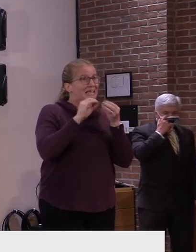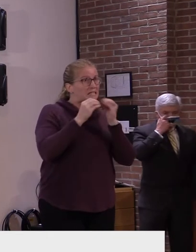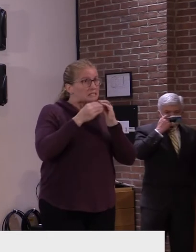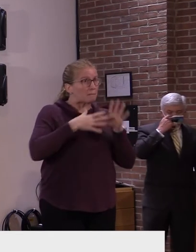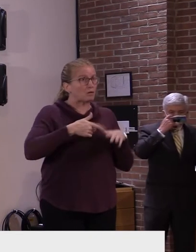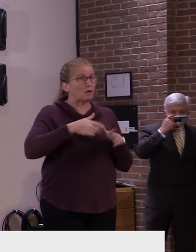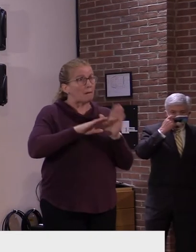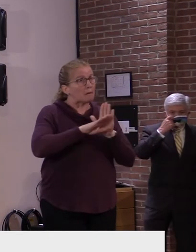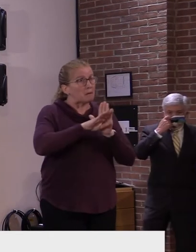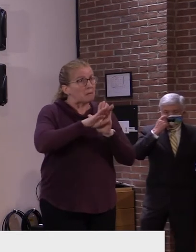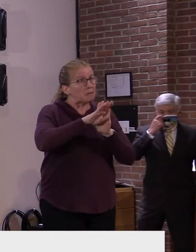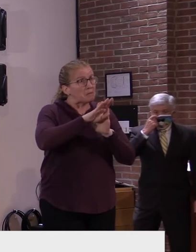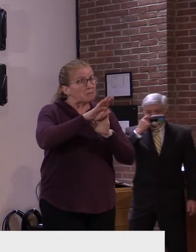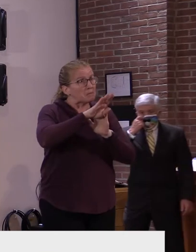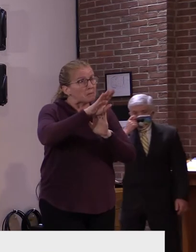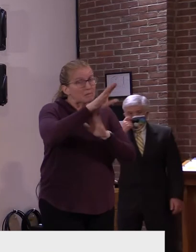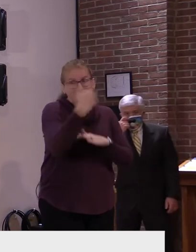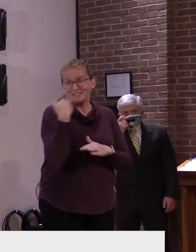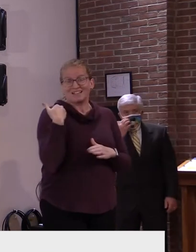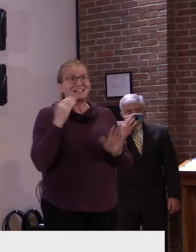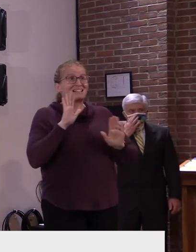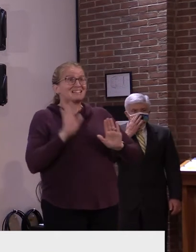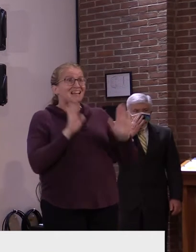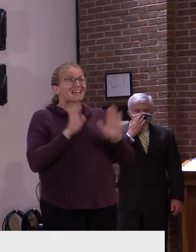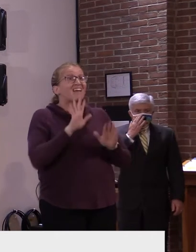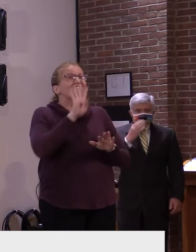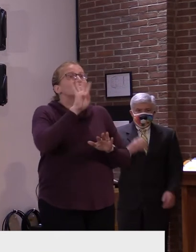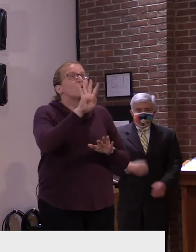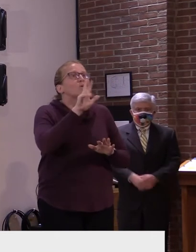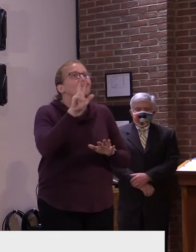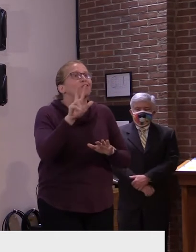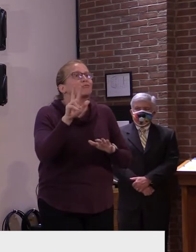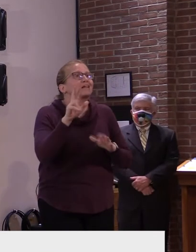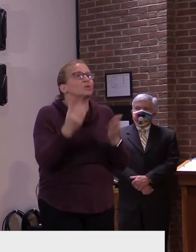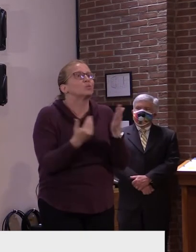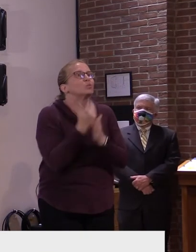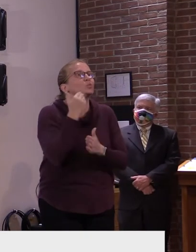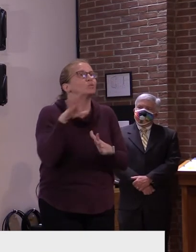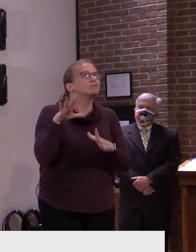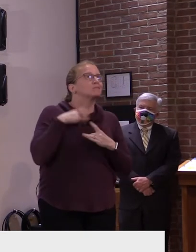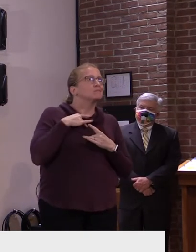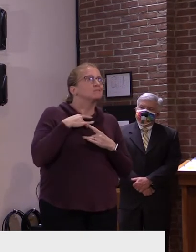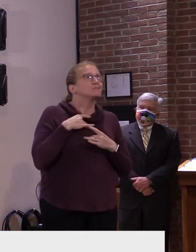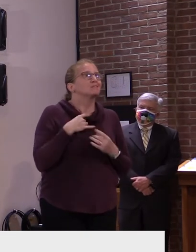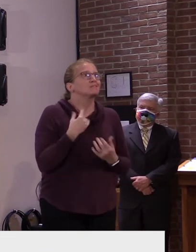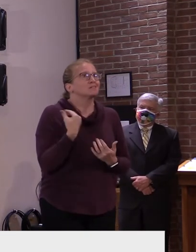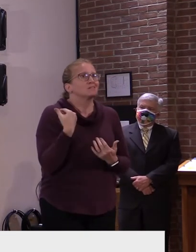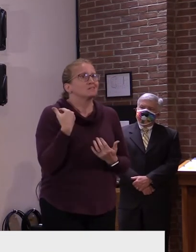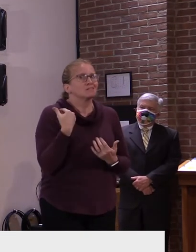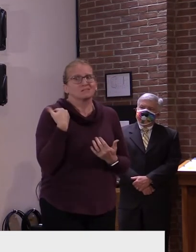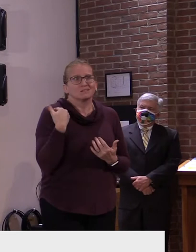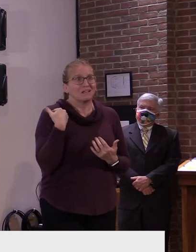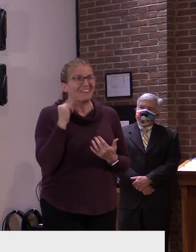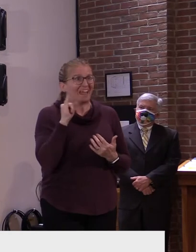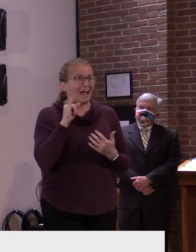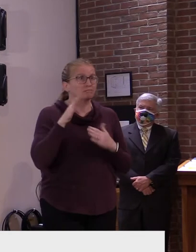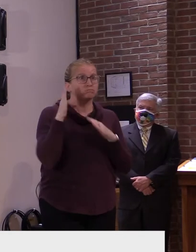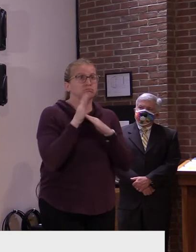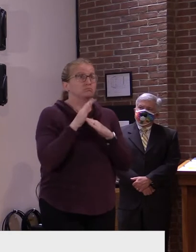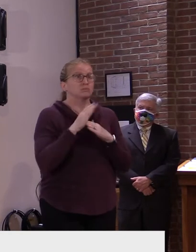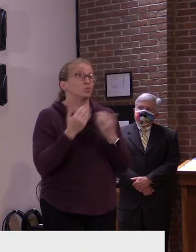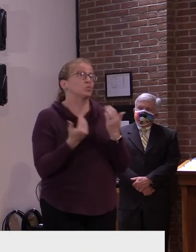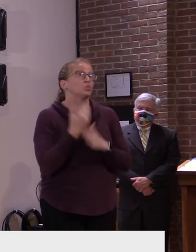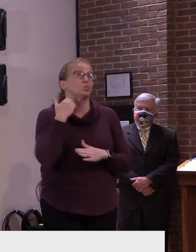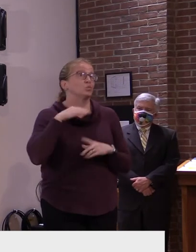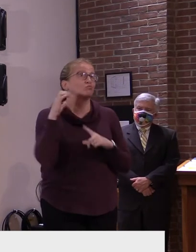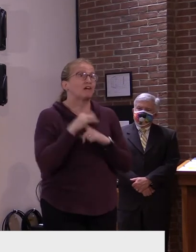sunday the largest one-day increase since the spring until we reviewed last night's laboratory report with